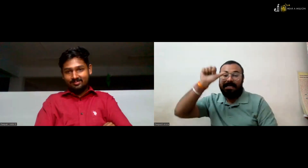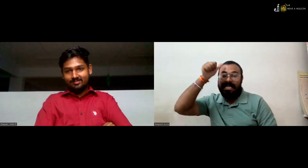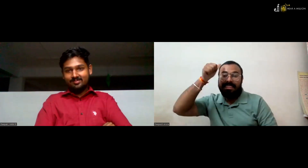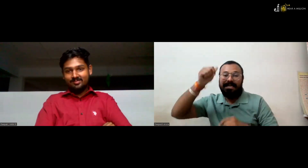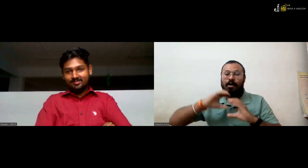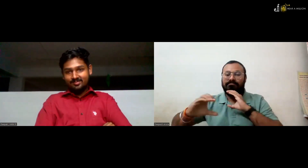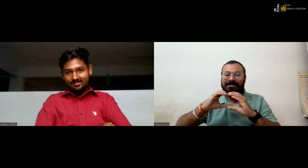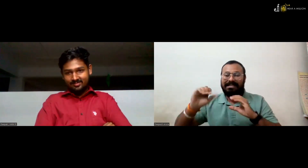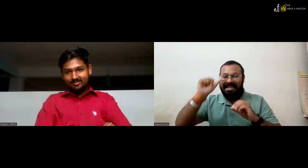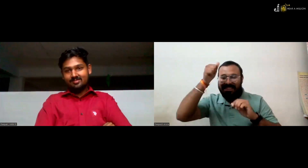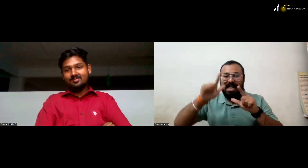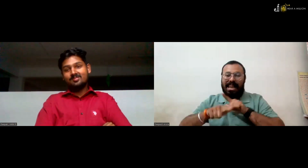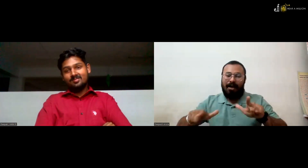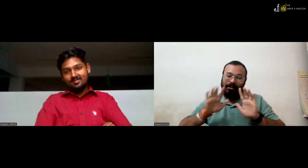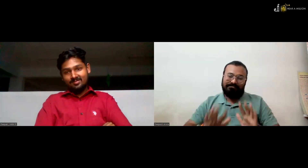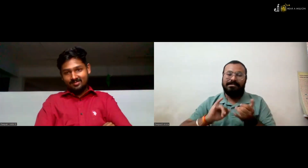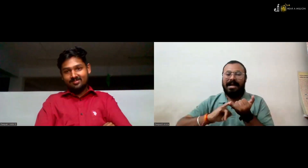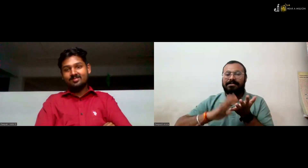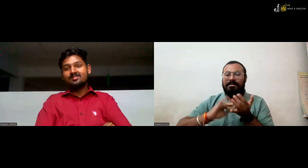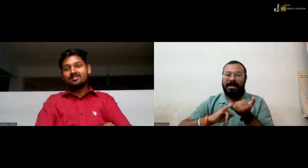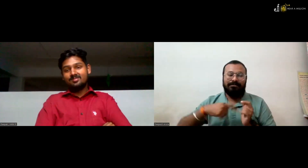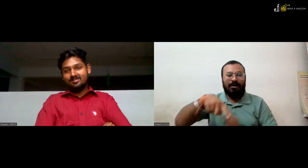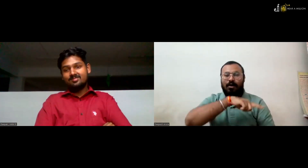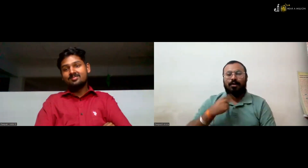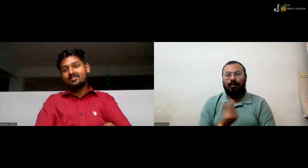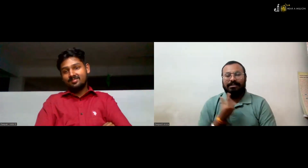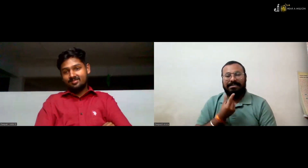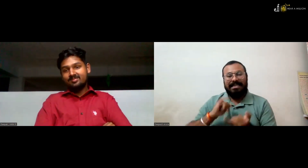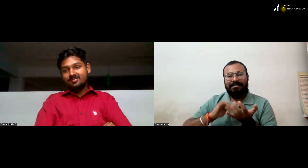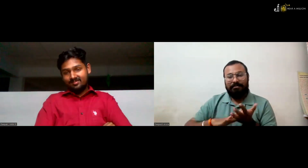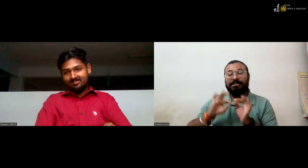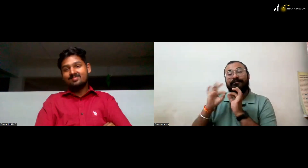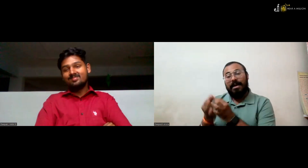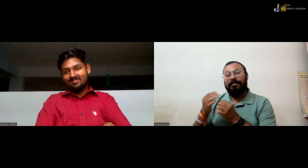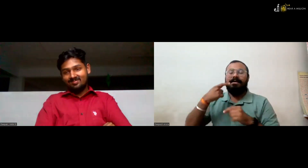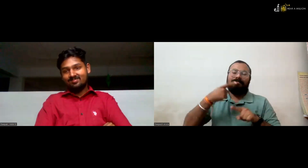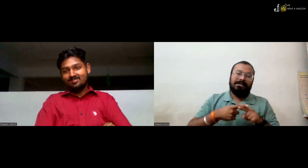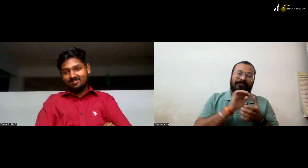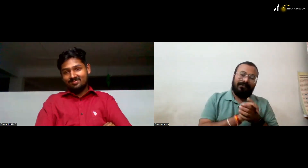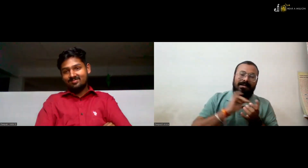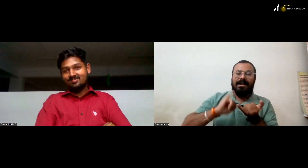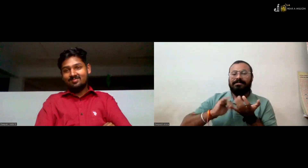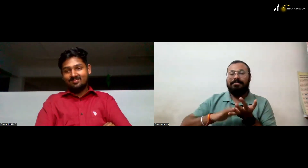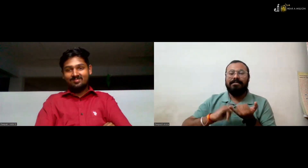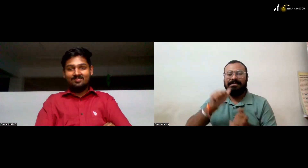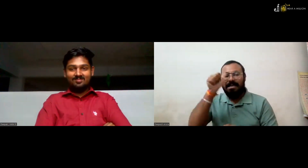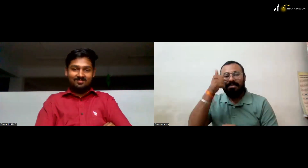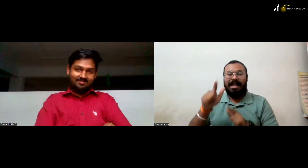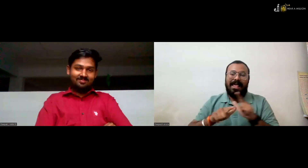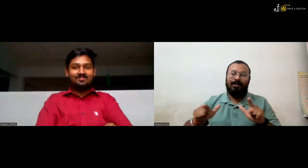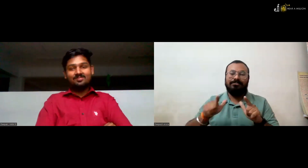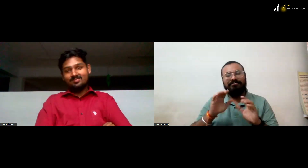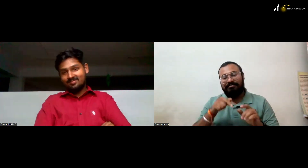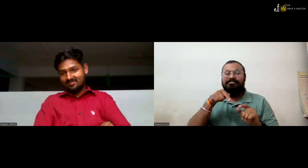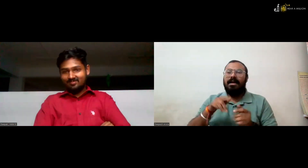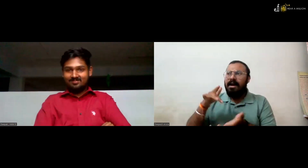language. So earlier times we used to communicate in Hindi language through SMS. We all the group of people, with the